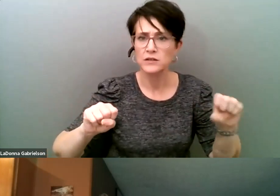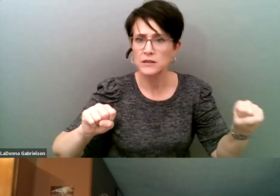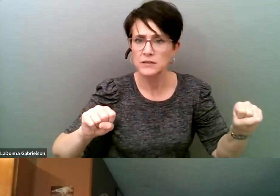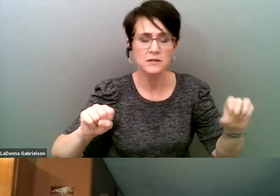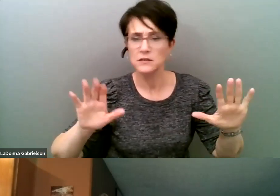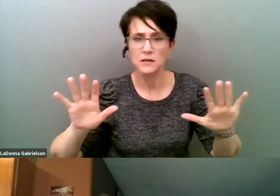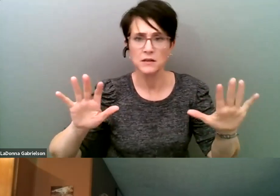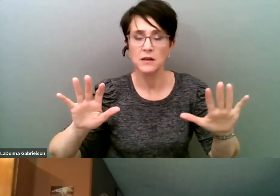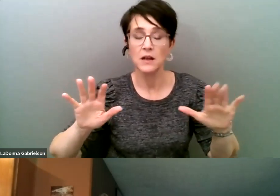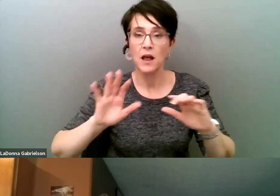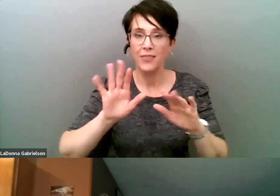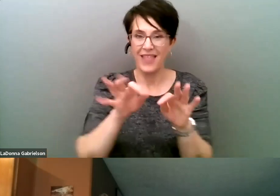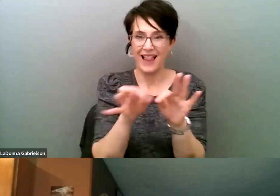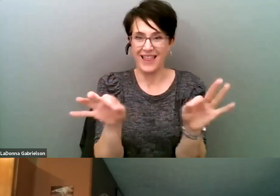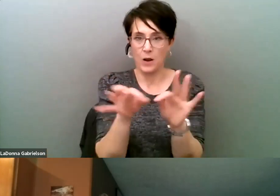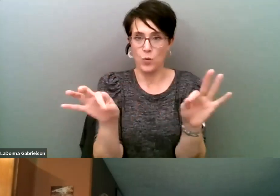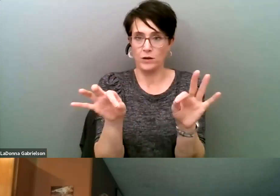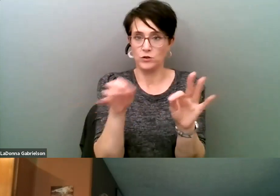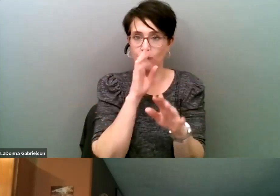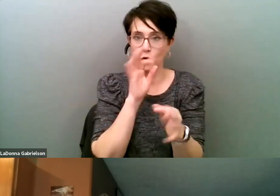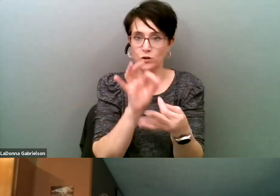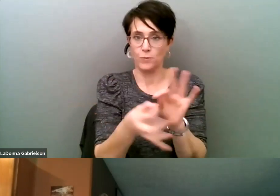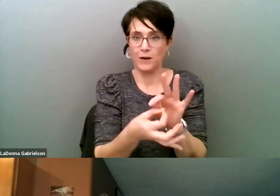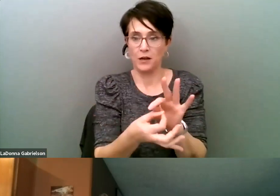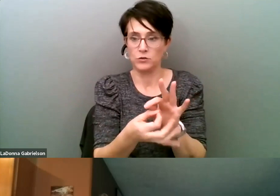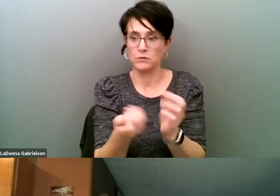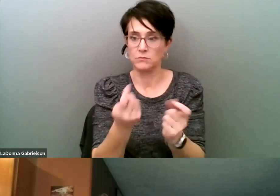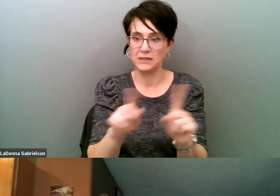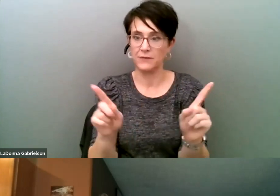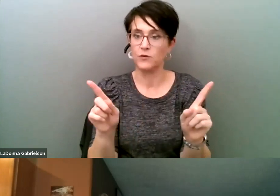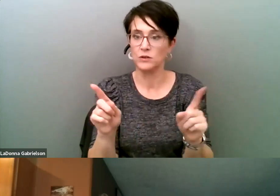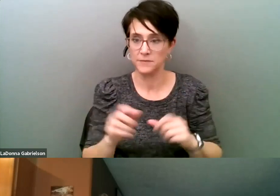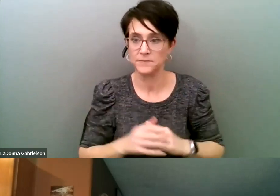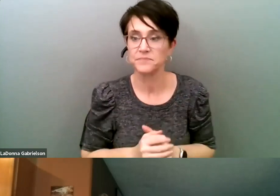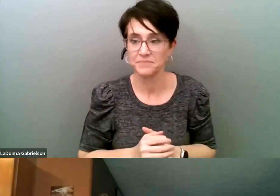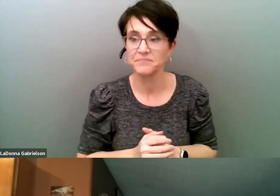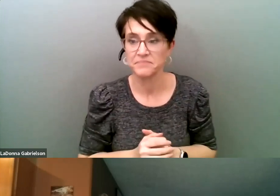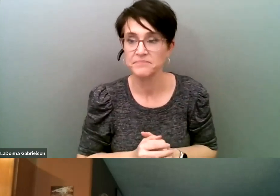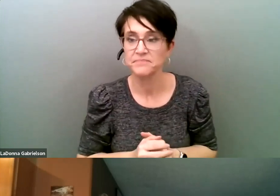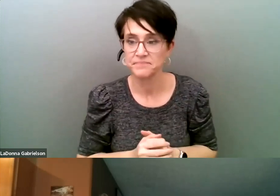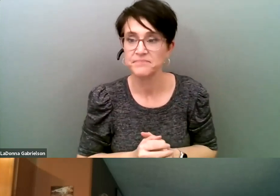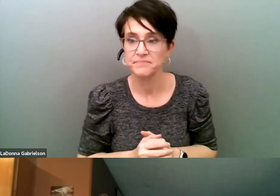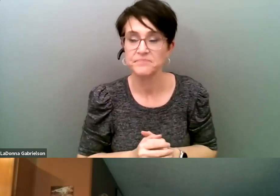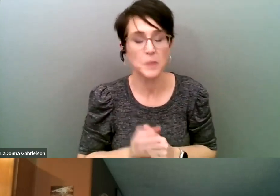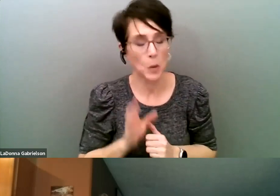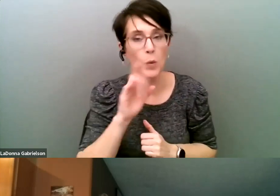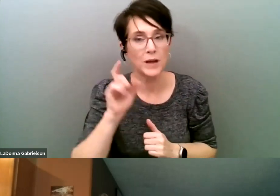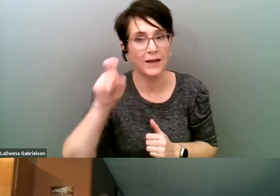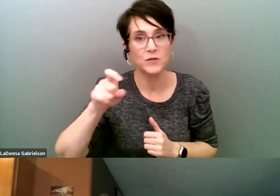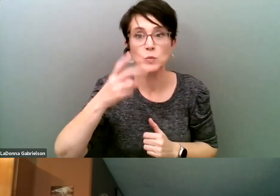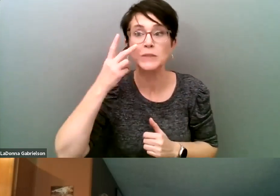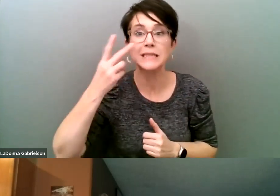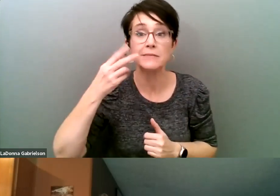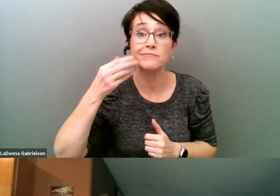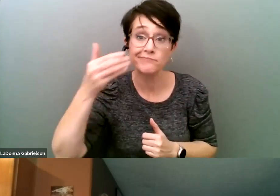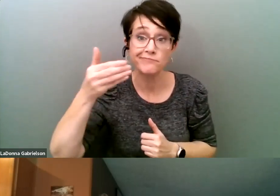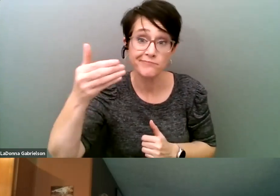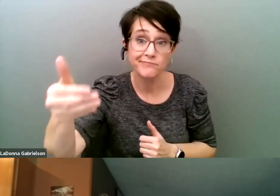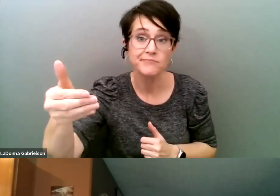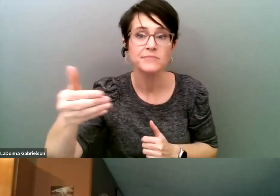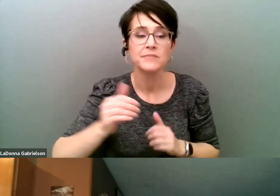as how the language is interpreted anyway. So yes, we'll have to see how the